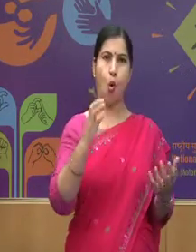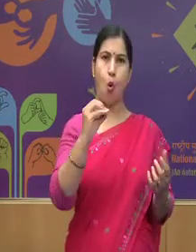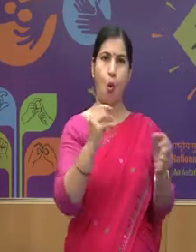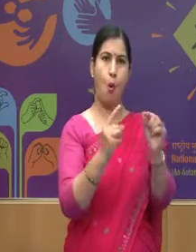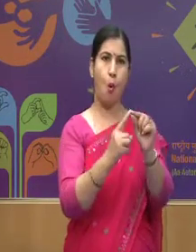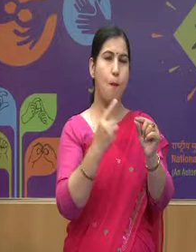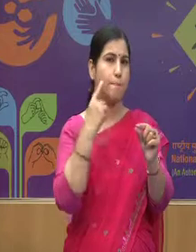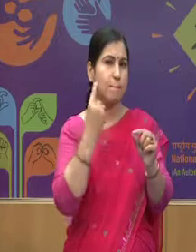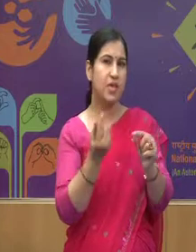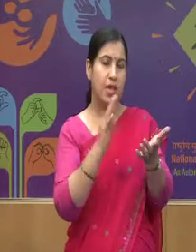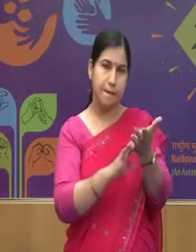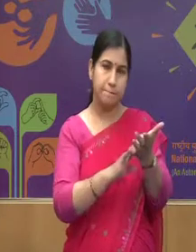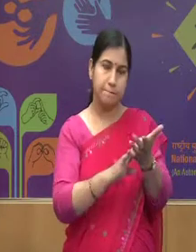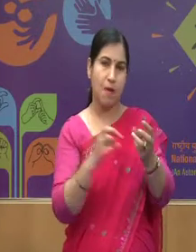China was defeated in these wars.